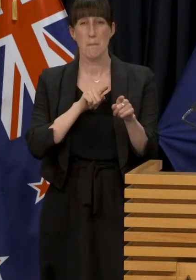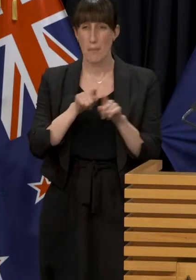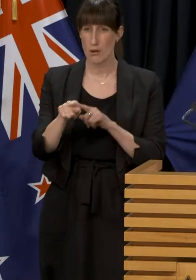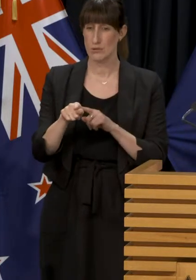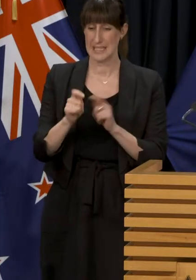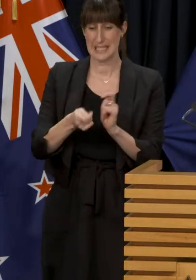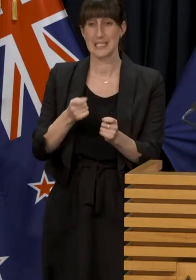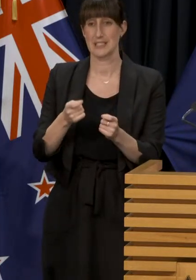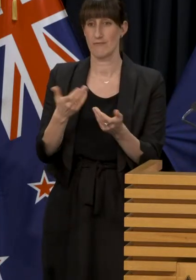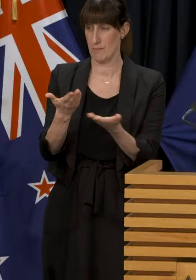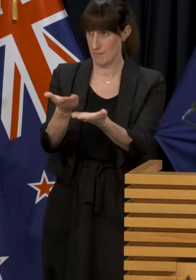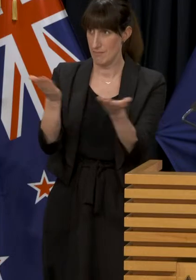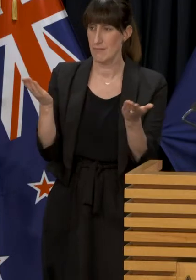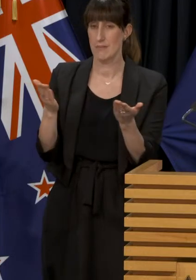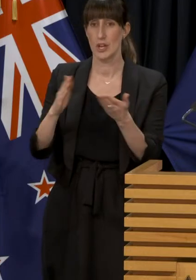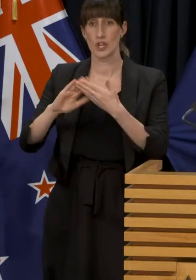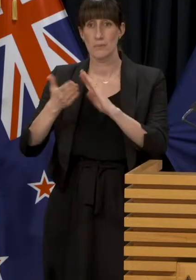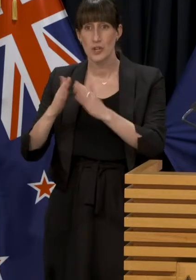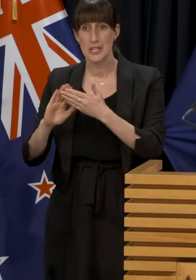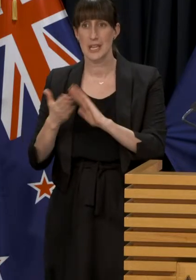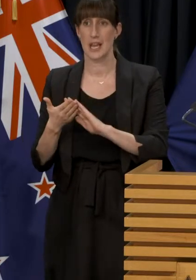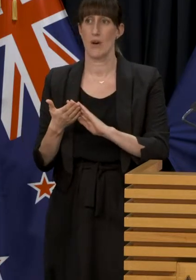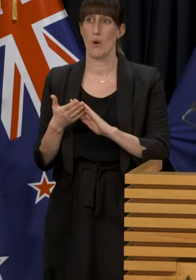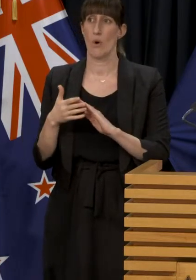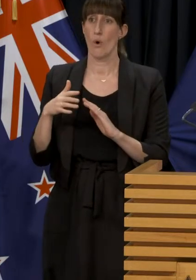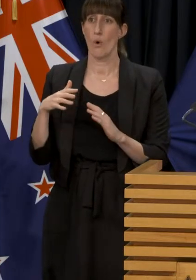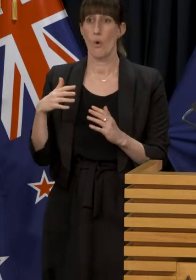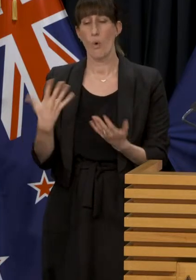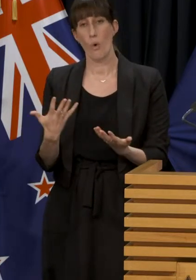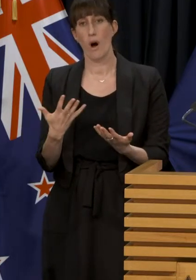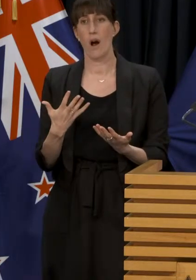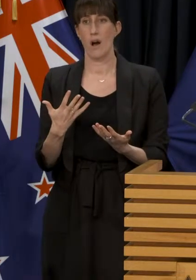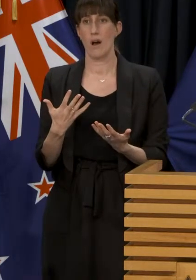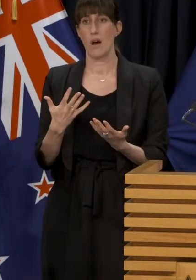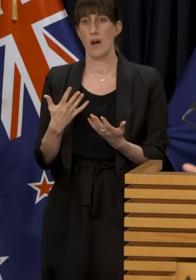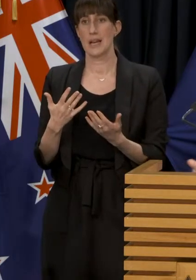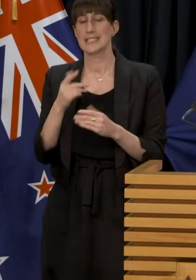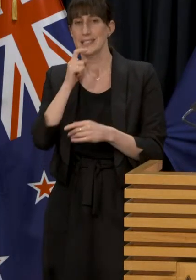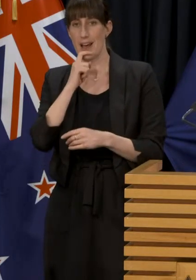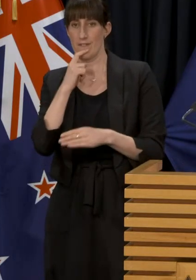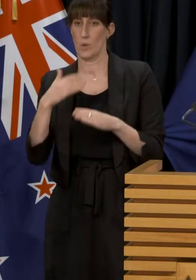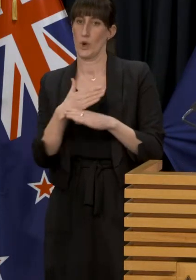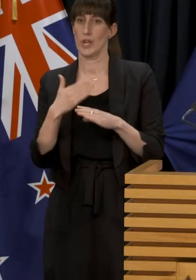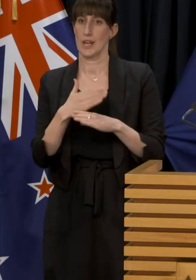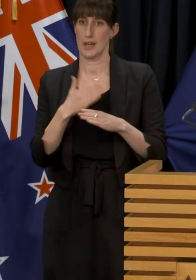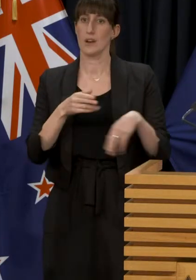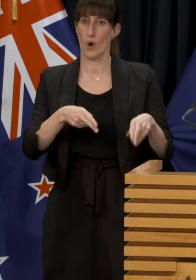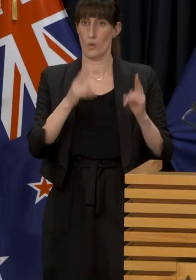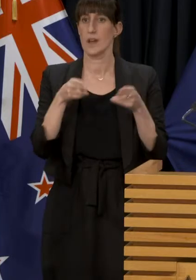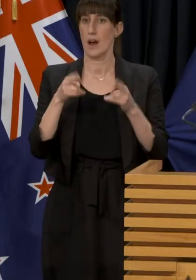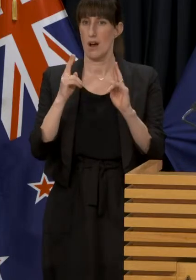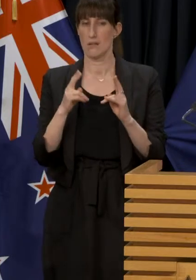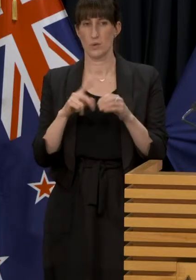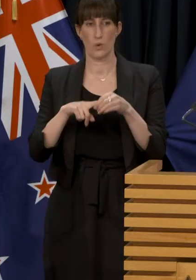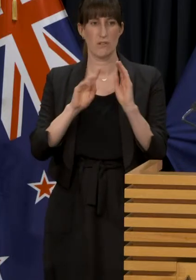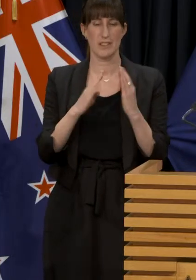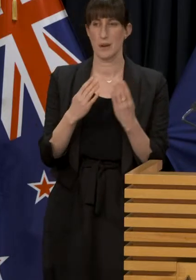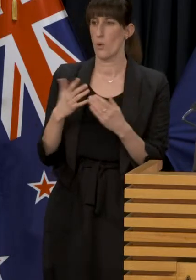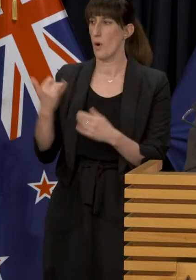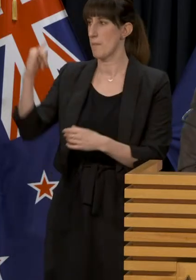were taken either in the community or they were of staff working in managed isolation and quarantine facilities or at the